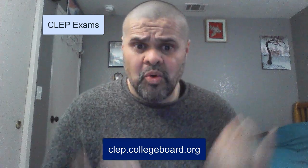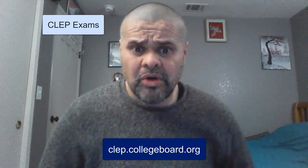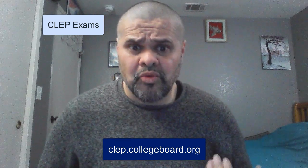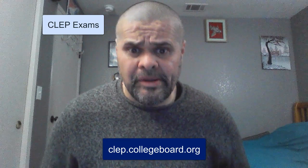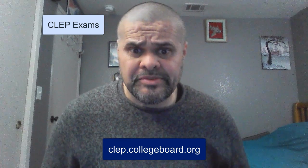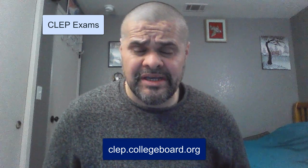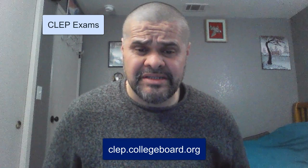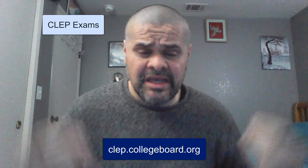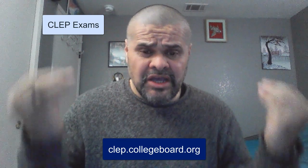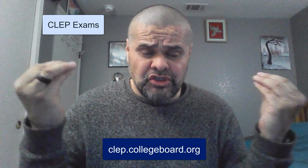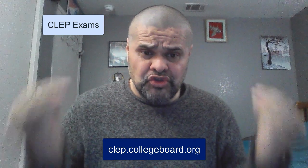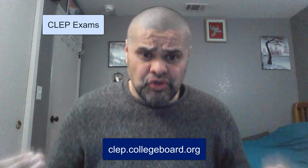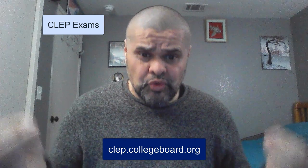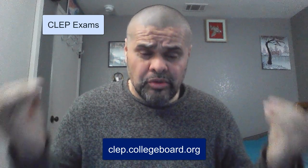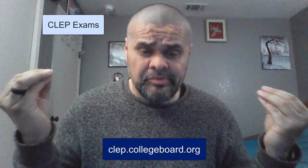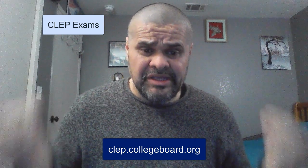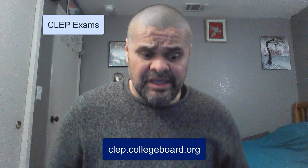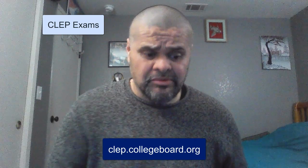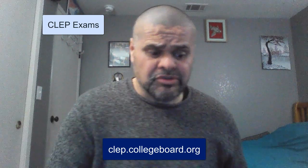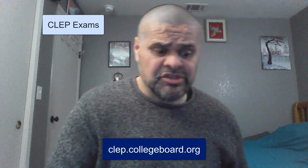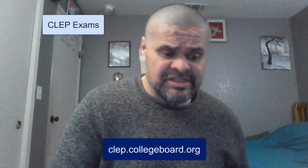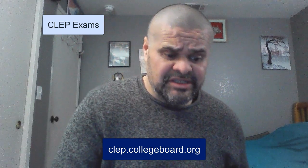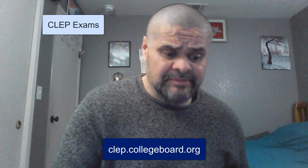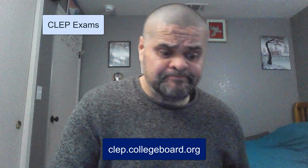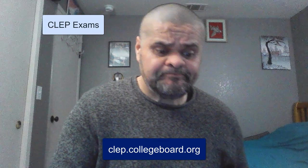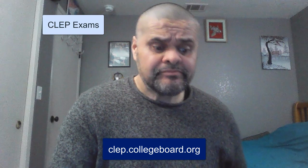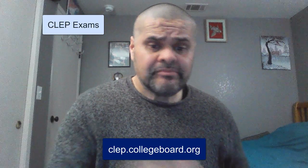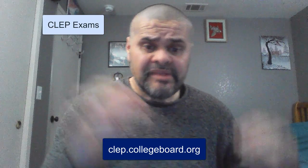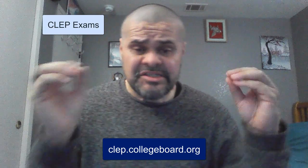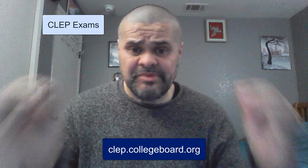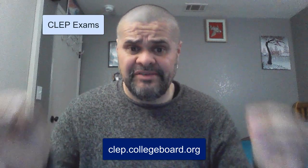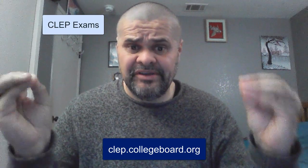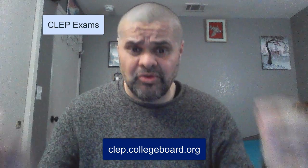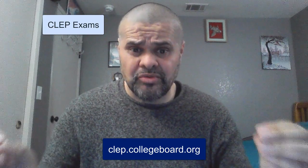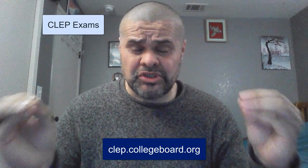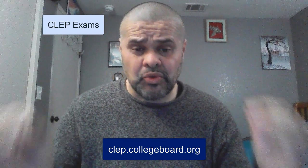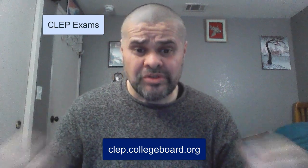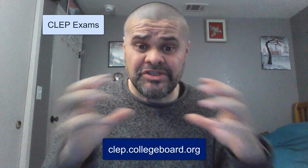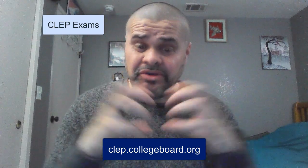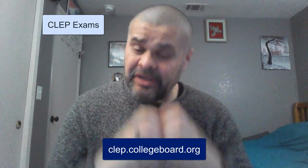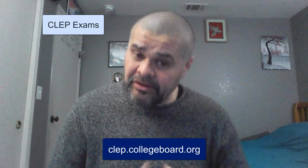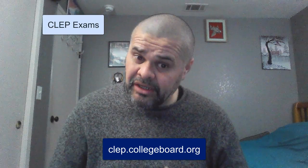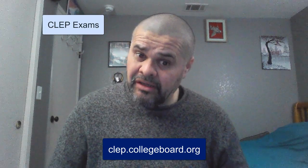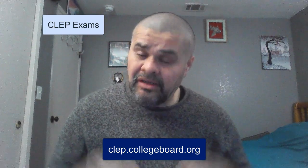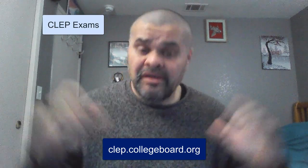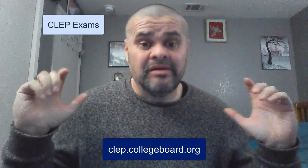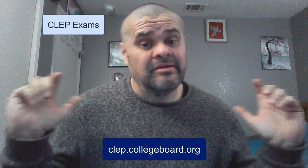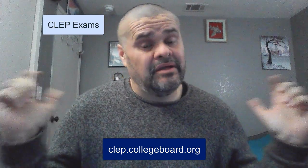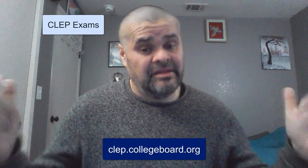CLEP.collegeboard.org website, you will be to see specific schools in your area